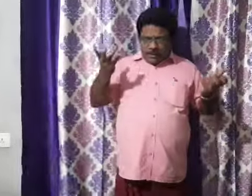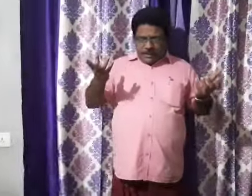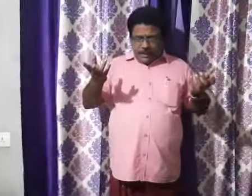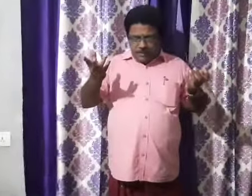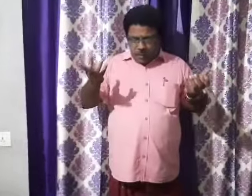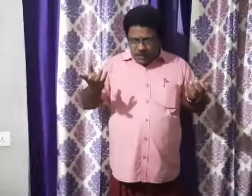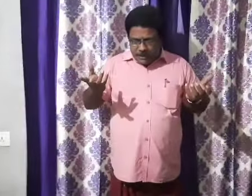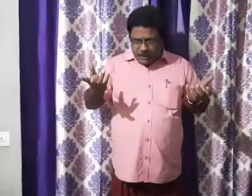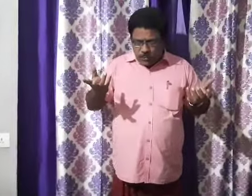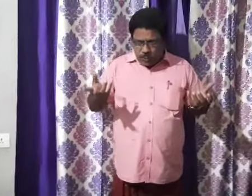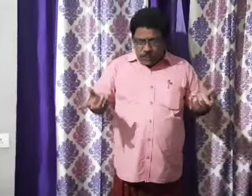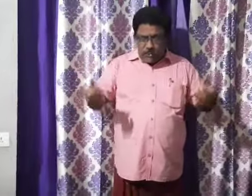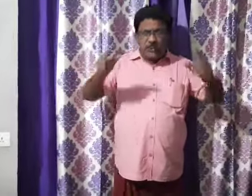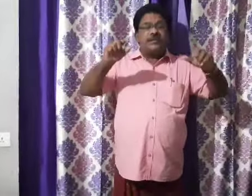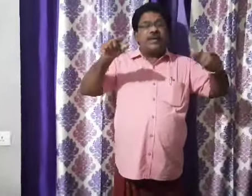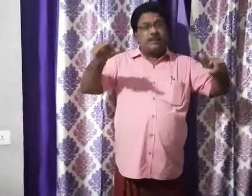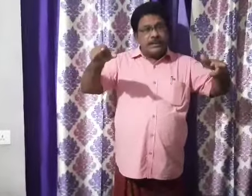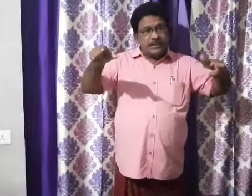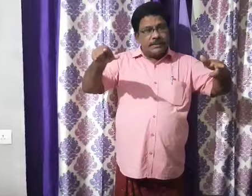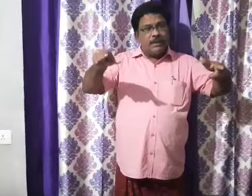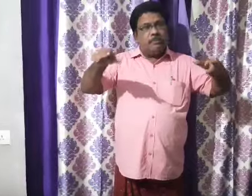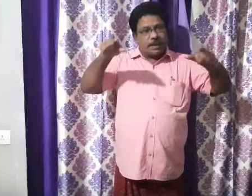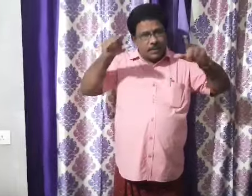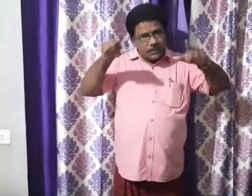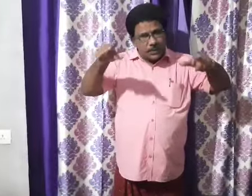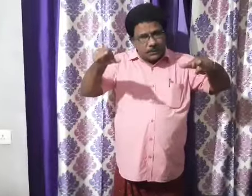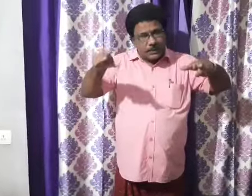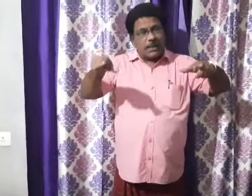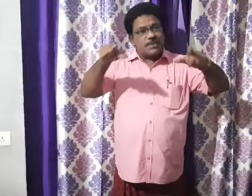provide employment not only to the farmers but also to the